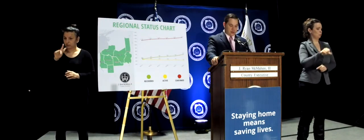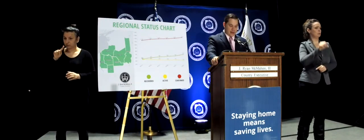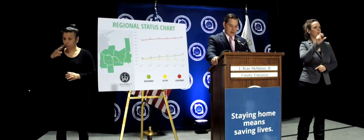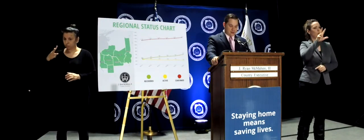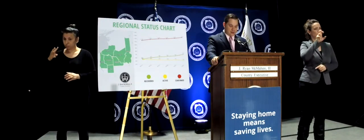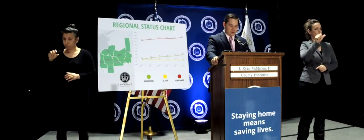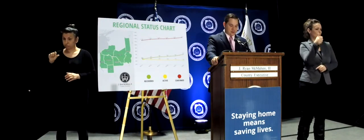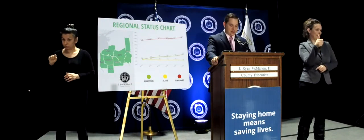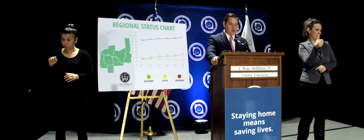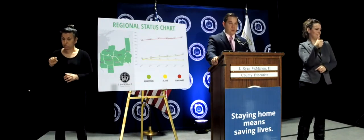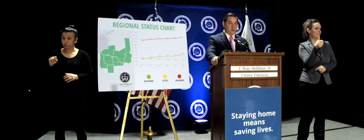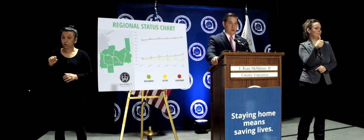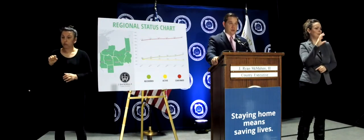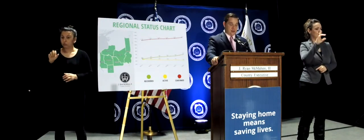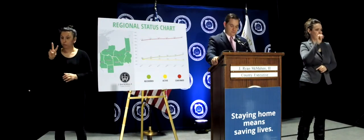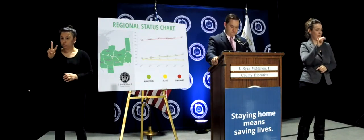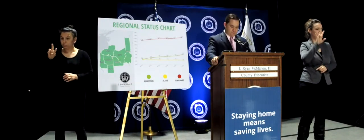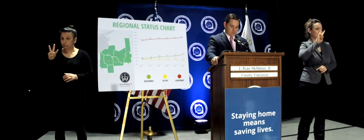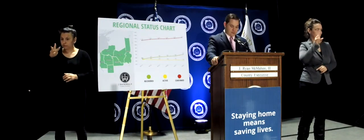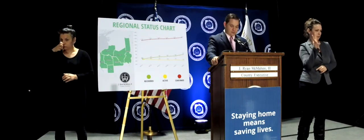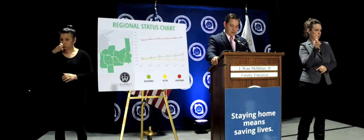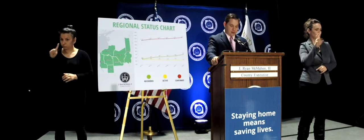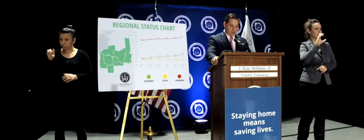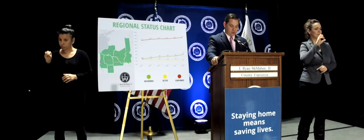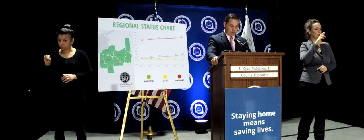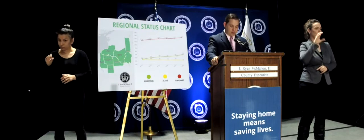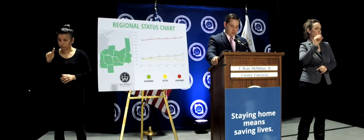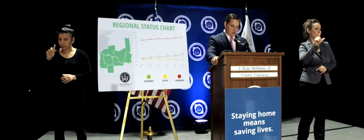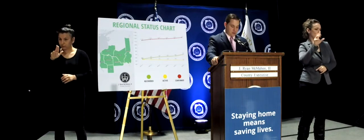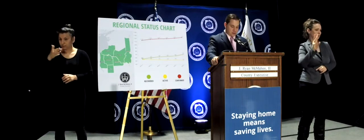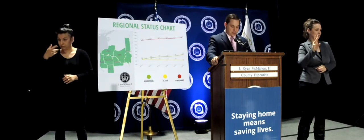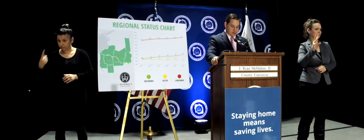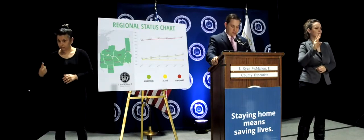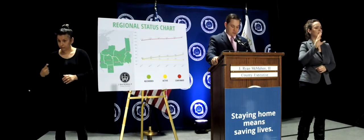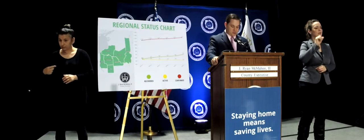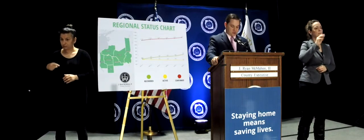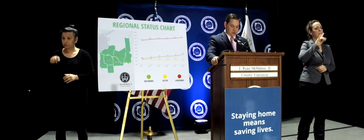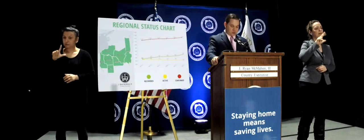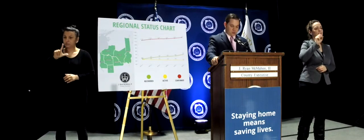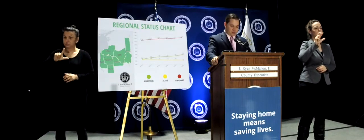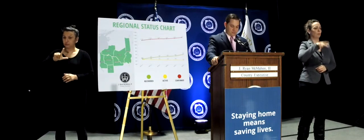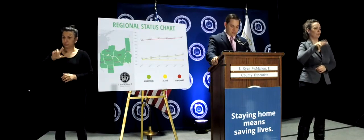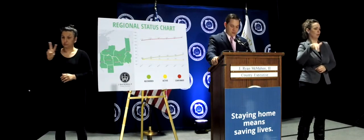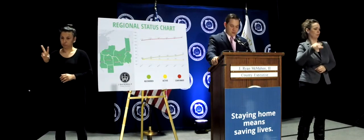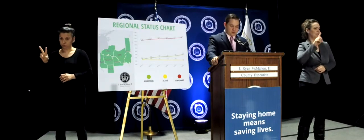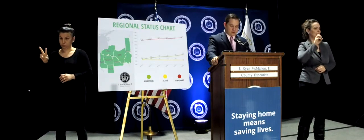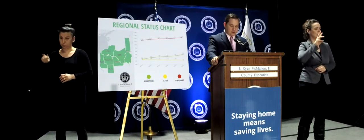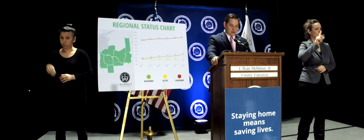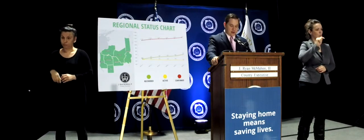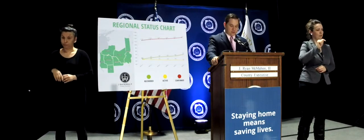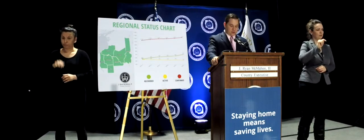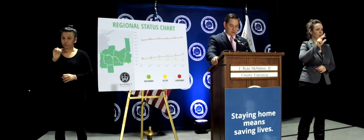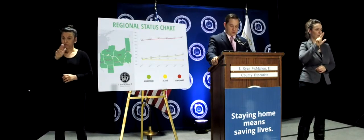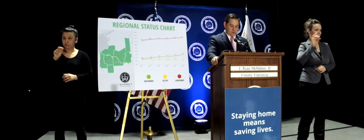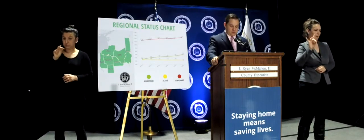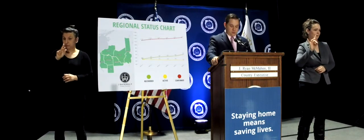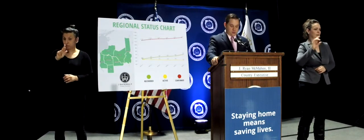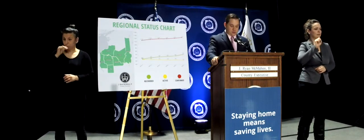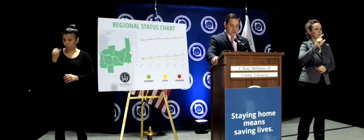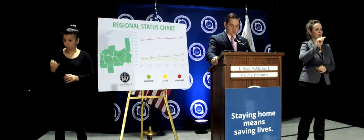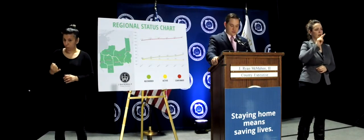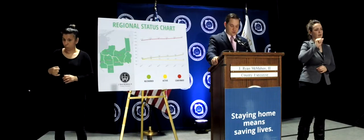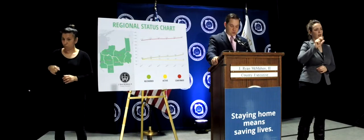Manlius, 49. Town of DeWitt, 38. Town of Salina, 38. Town of Camillus, 33. Town of Onondaga,